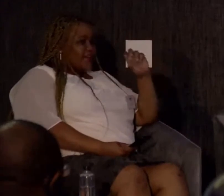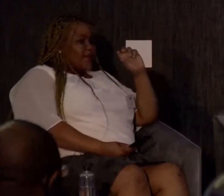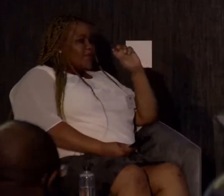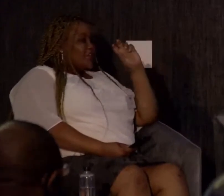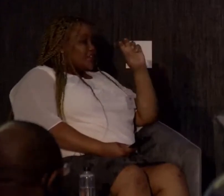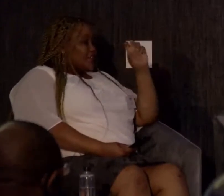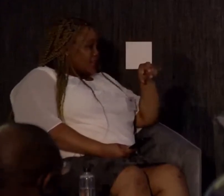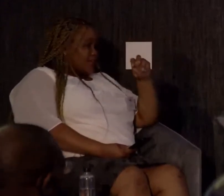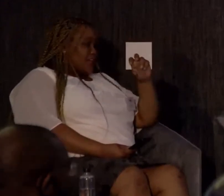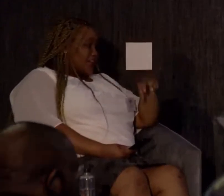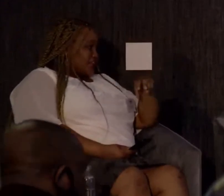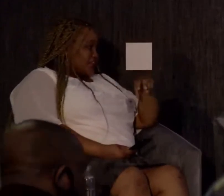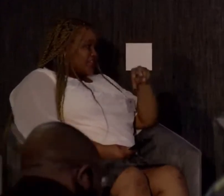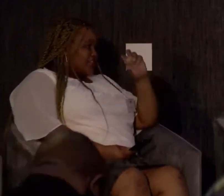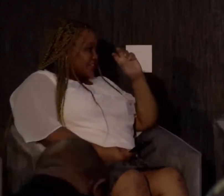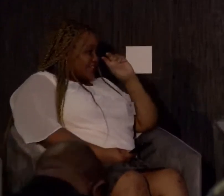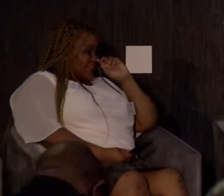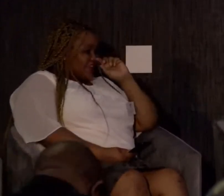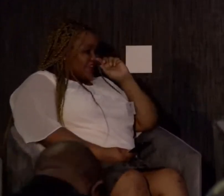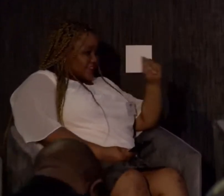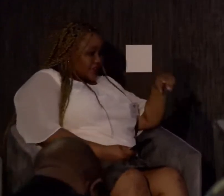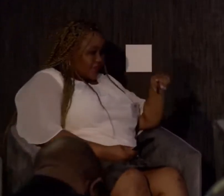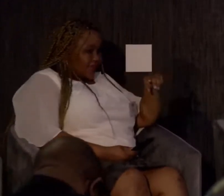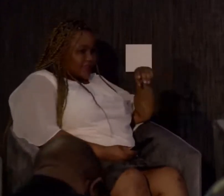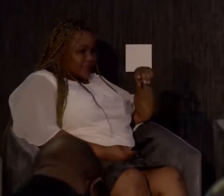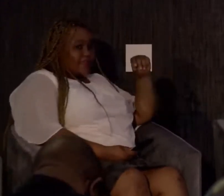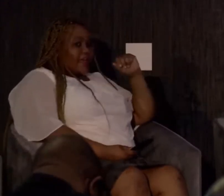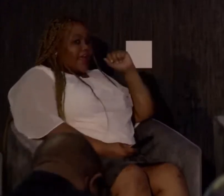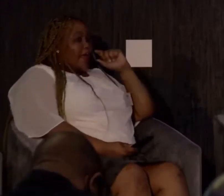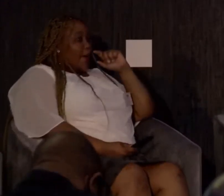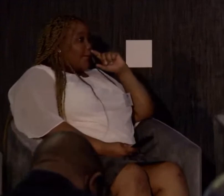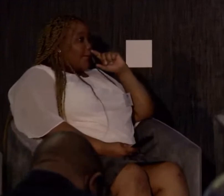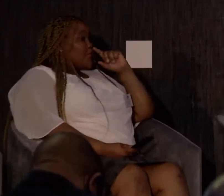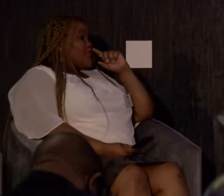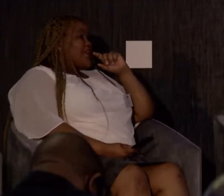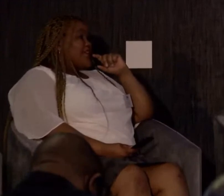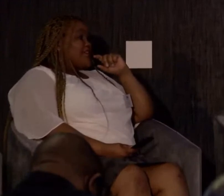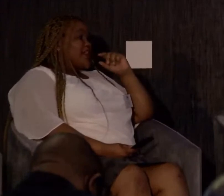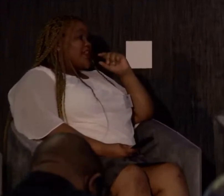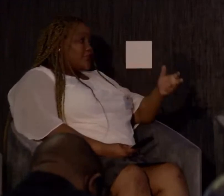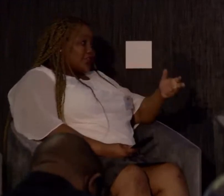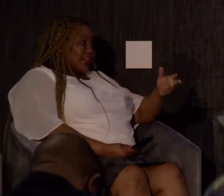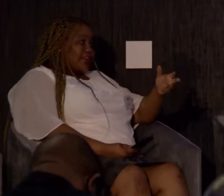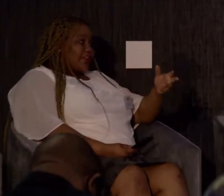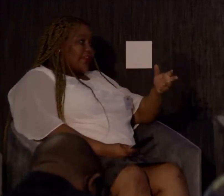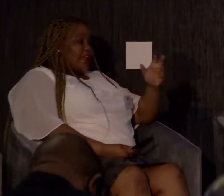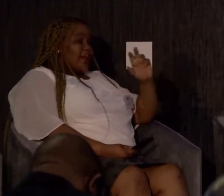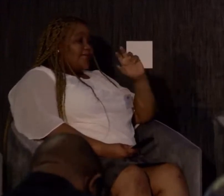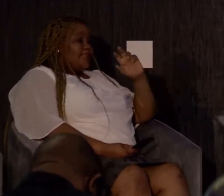entrusted with the resources of the countries, the decision makers, also make it,